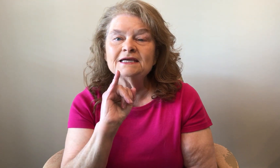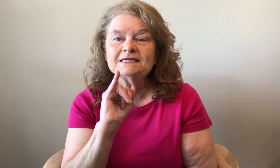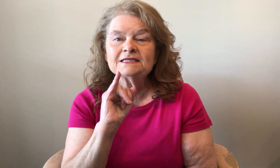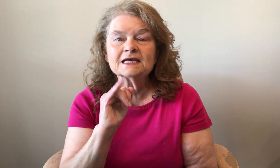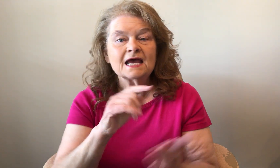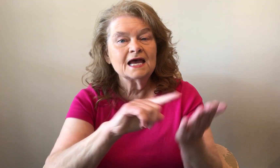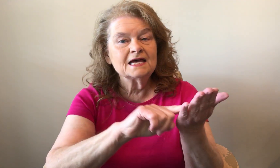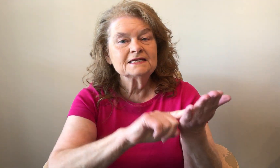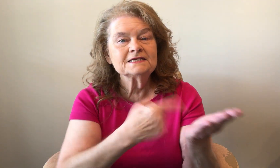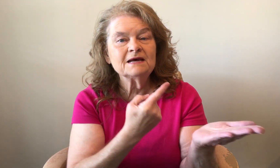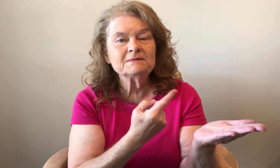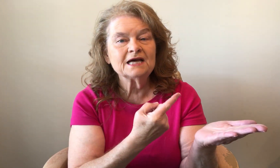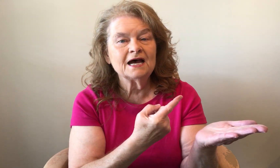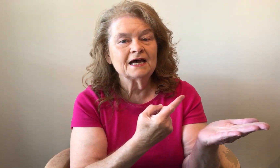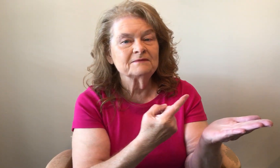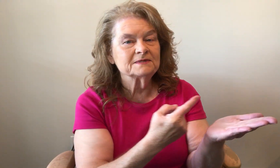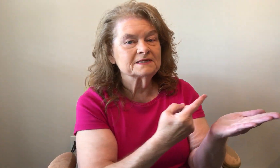is sometimes,